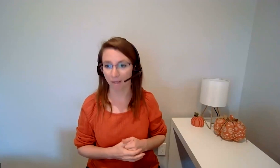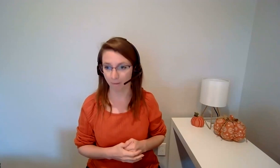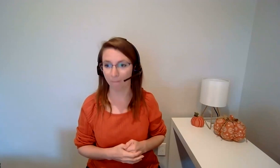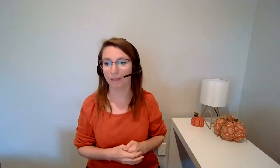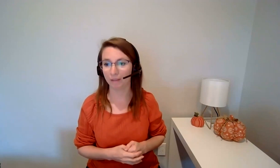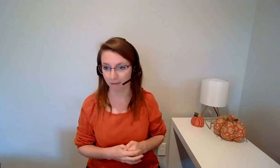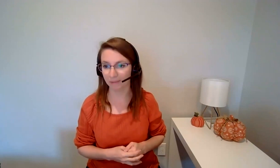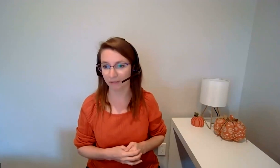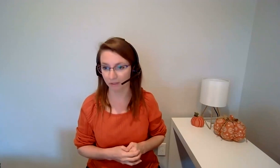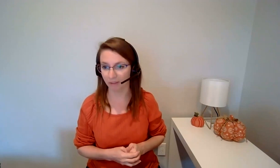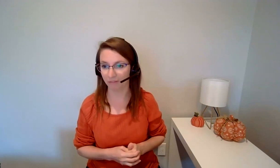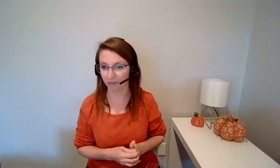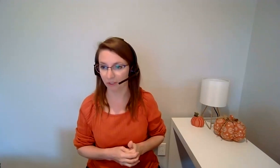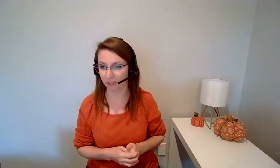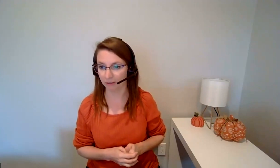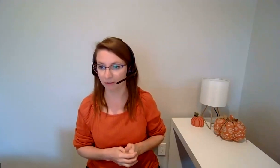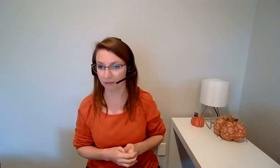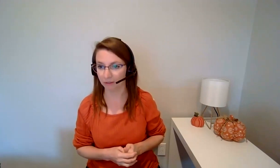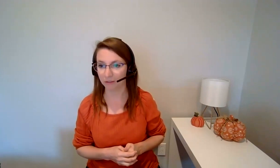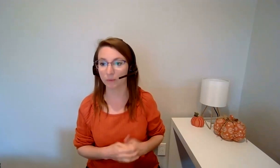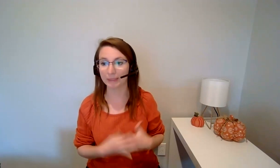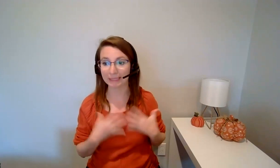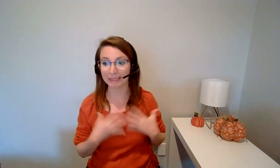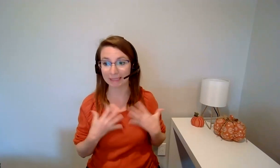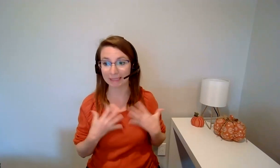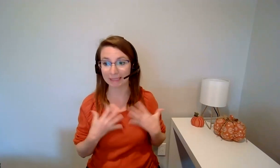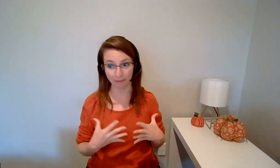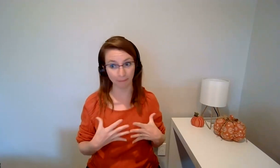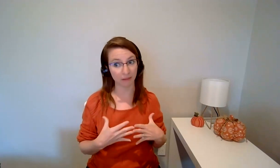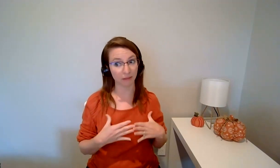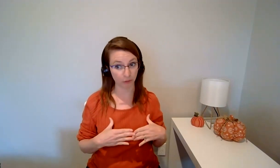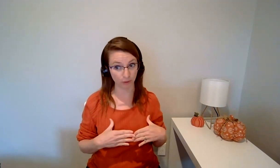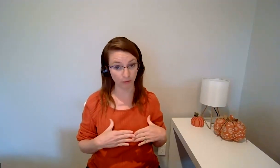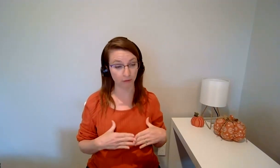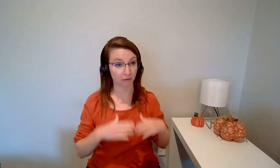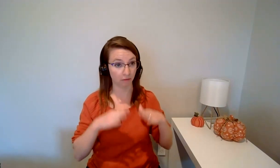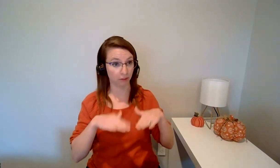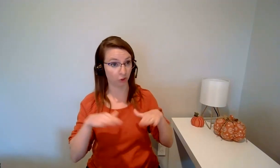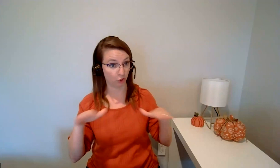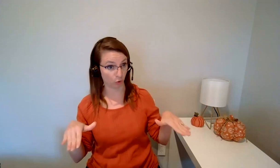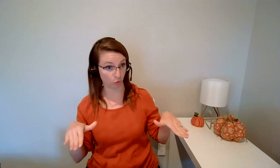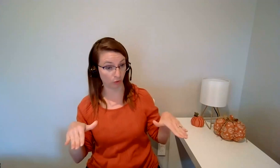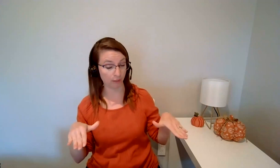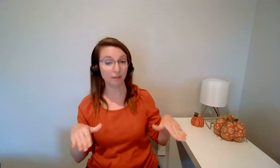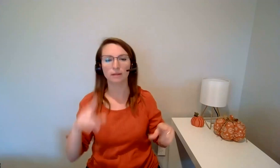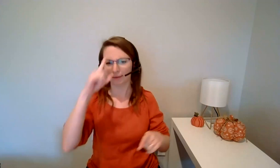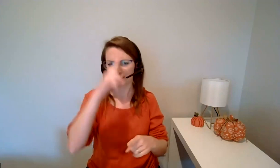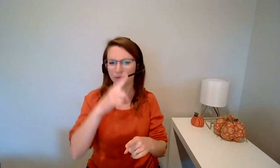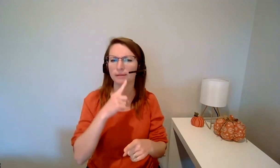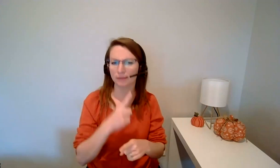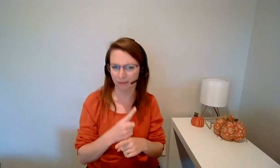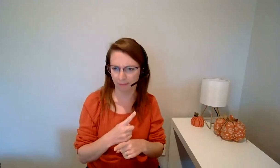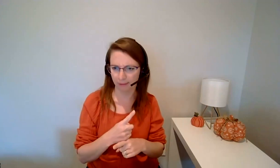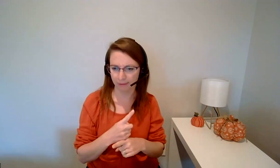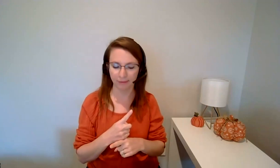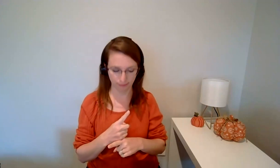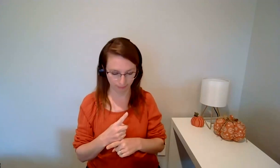How many siblings do you have? Very good. So it's siblings instead of children. So this is children, sibling.